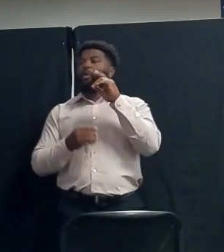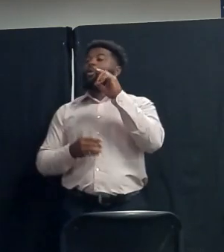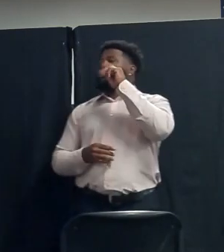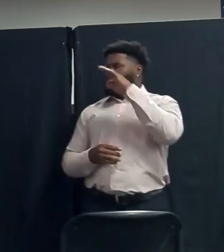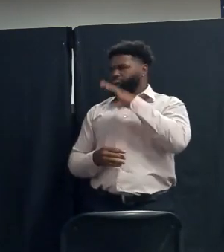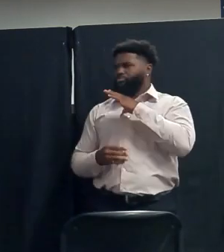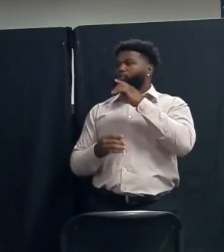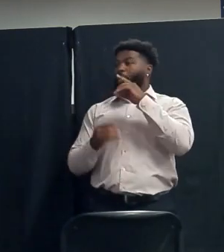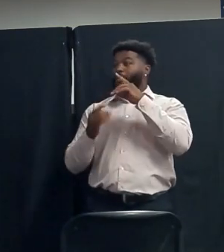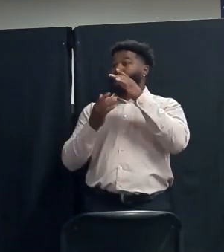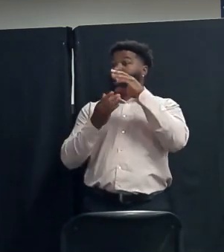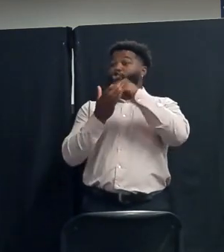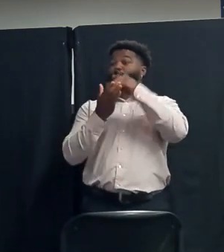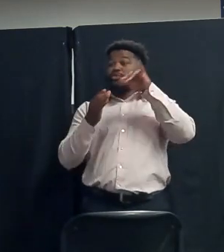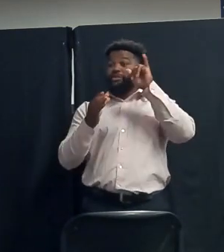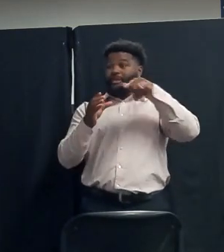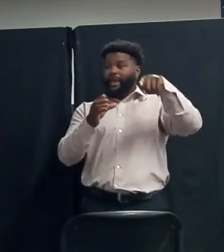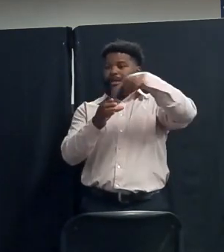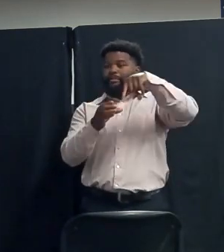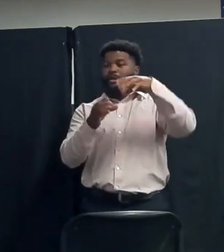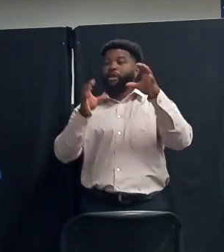cohort who left